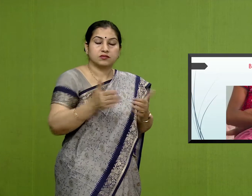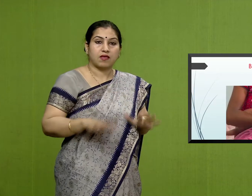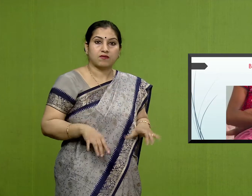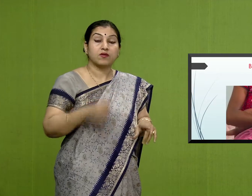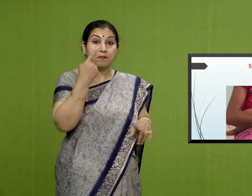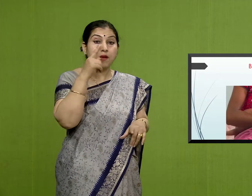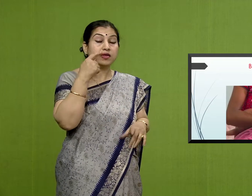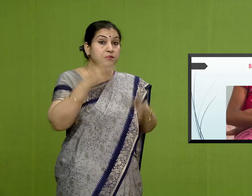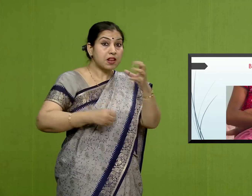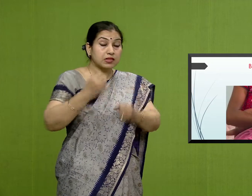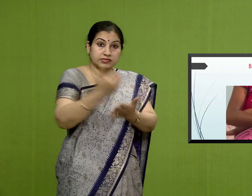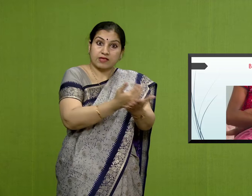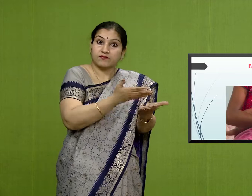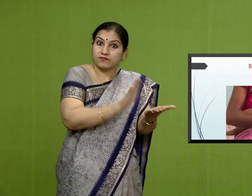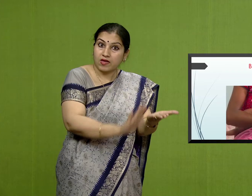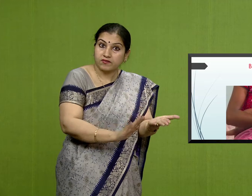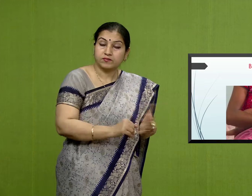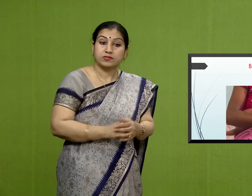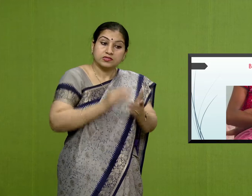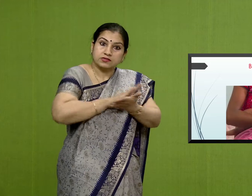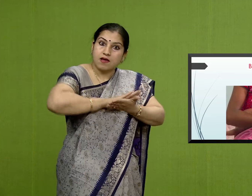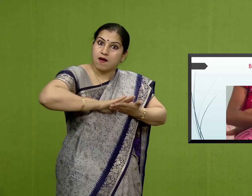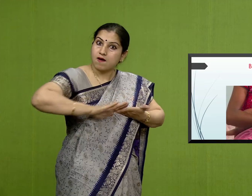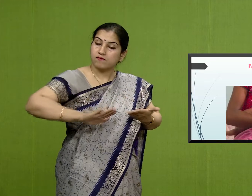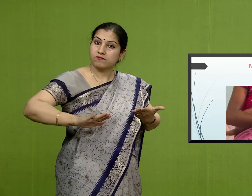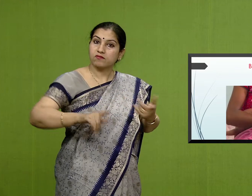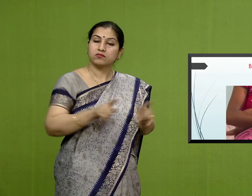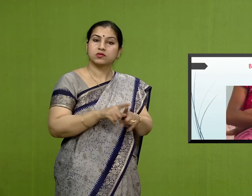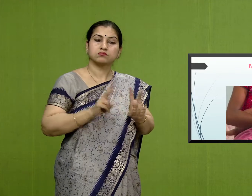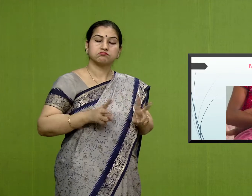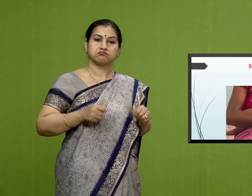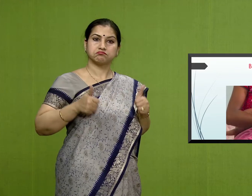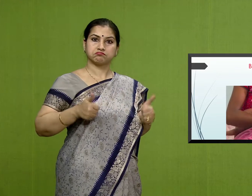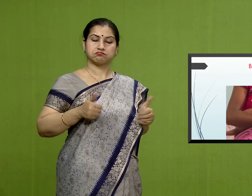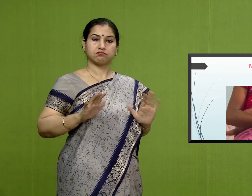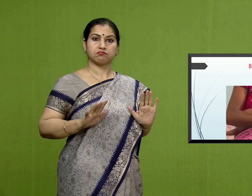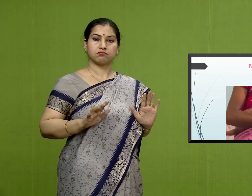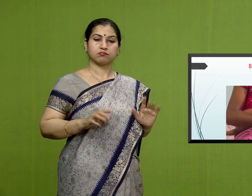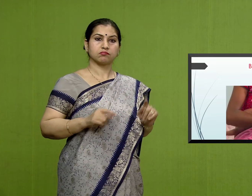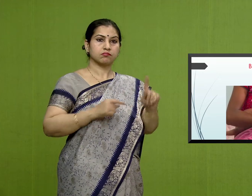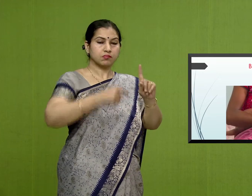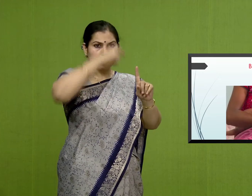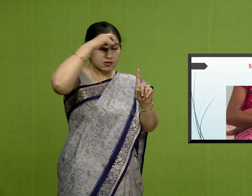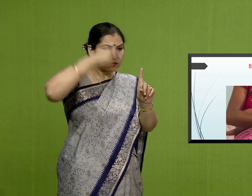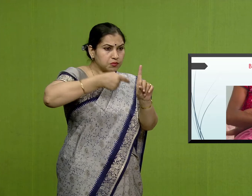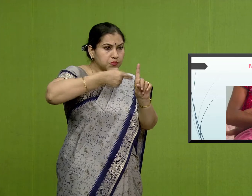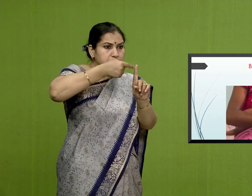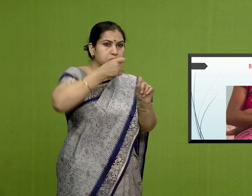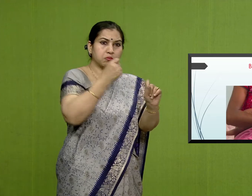Breast milk is safe, pure, and just at right temperature.